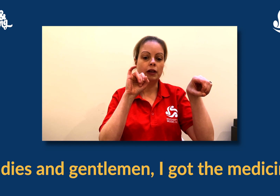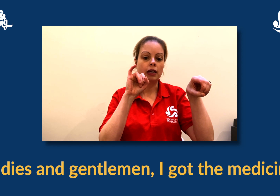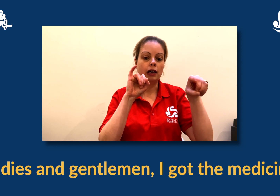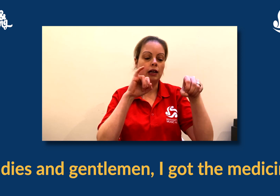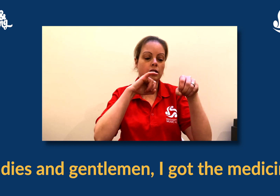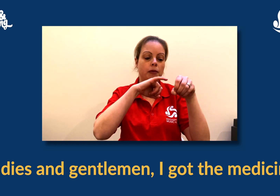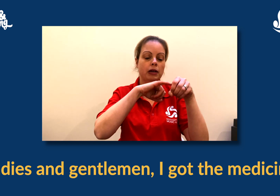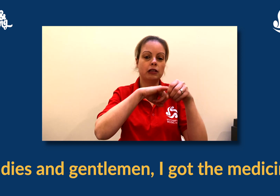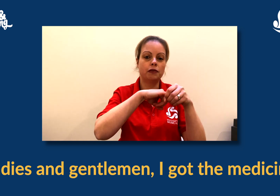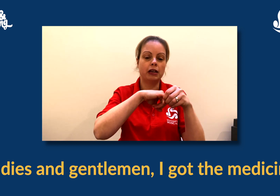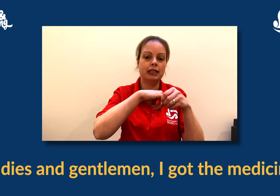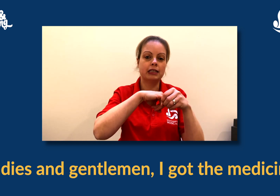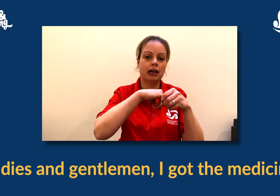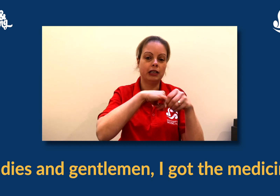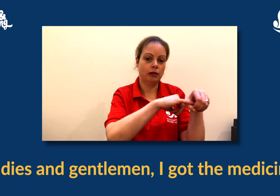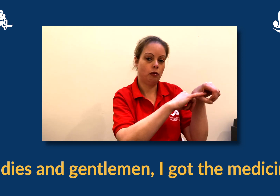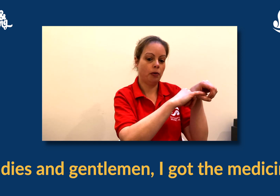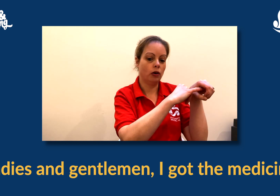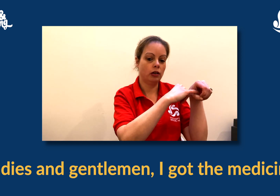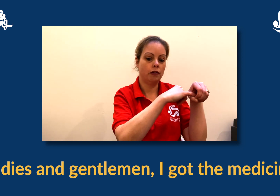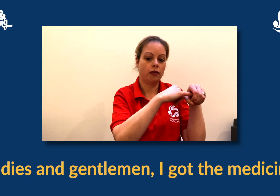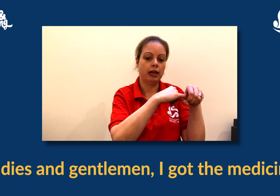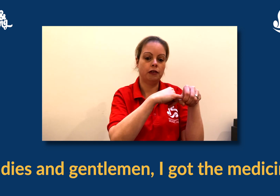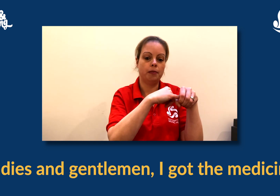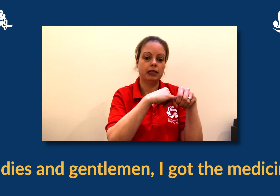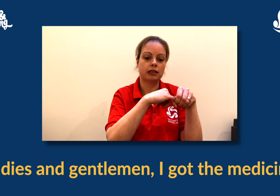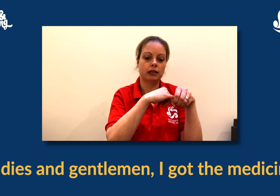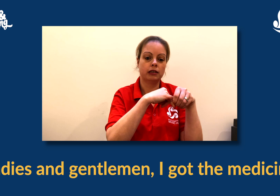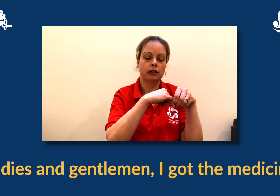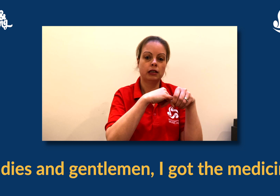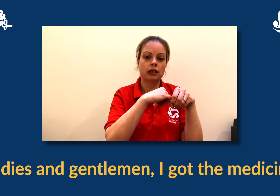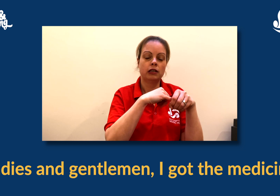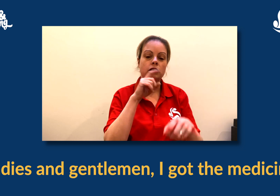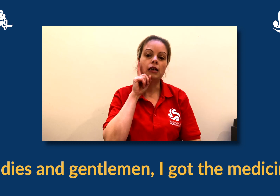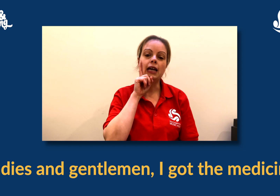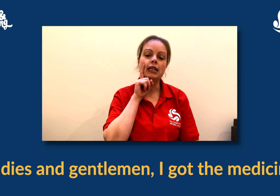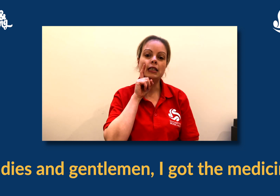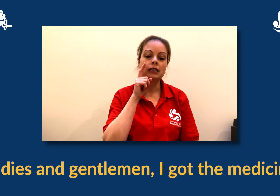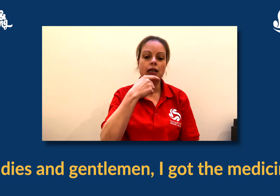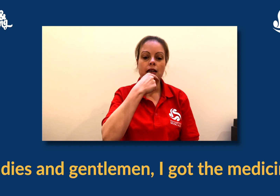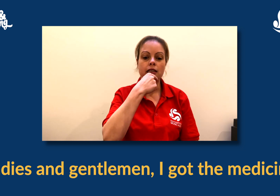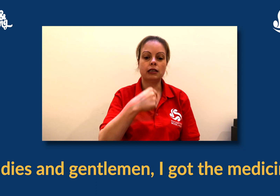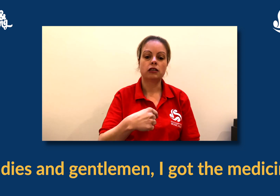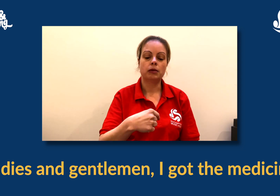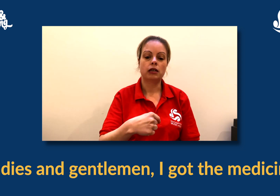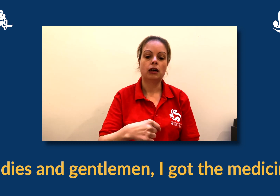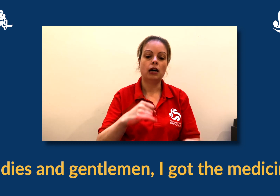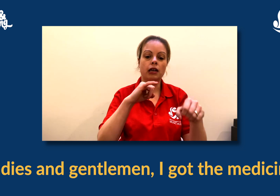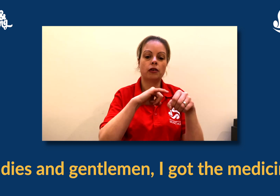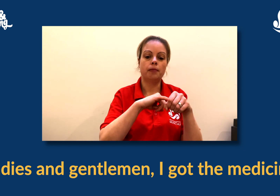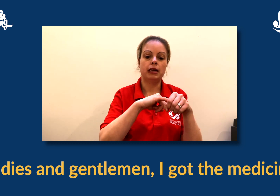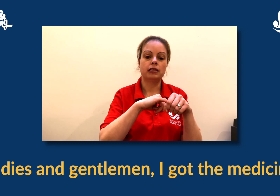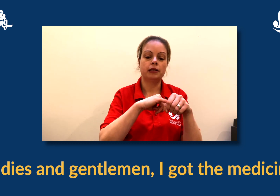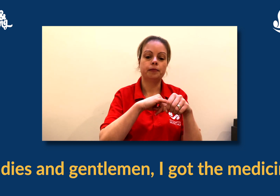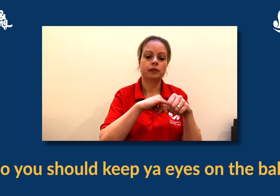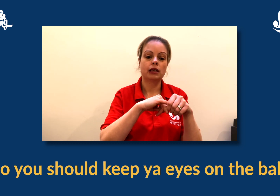little finger, and you're going to put your little finger inside your little pot that you've created for medicine. So ladies and gentlemen, I got